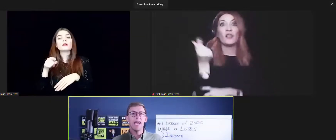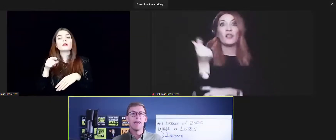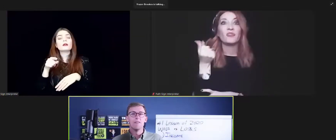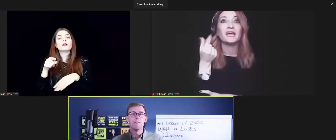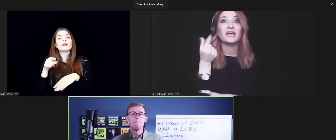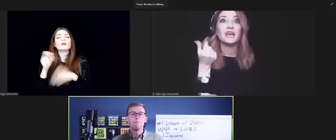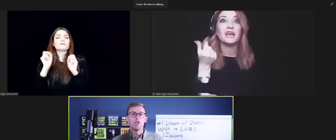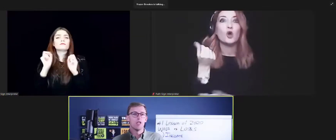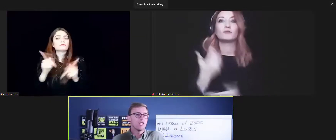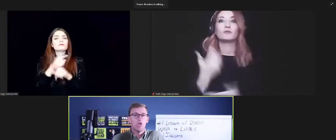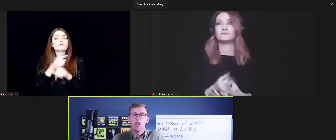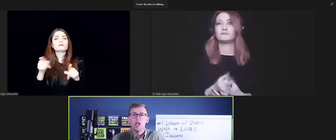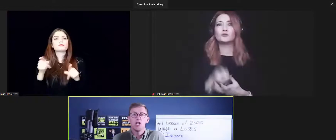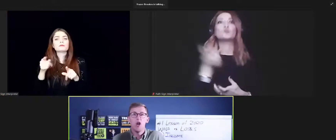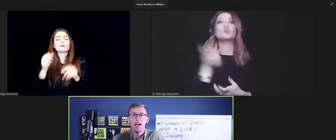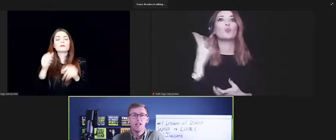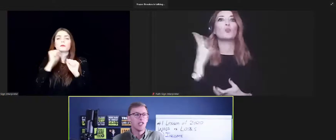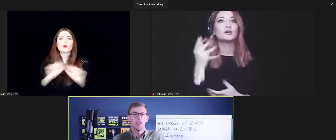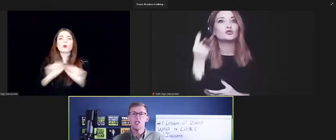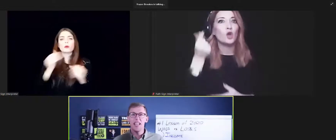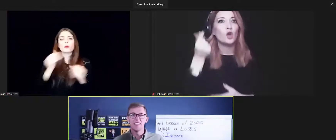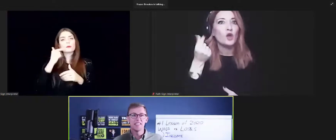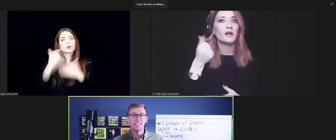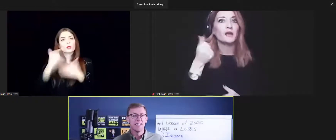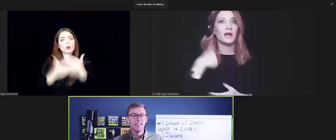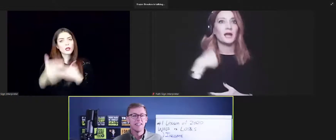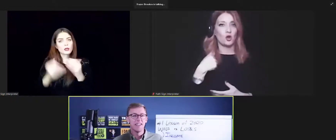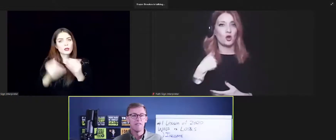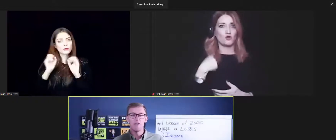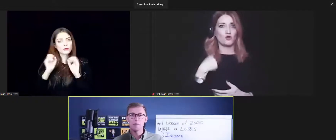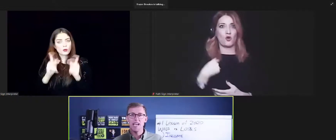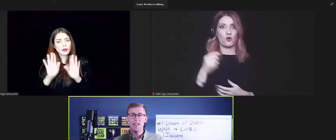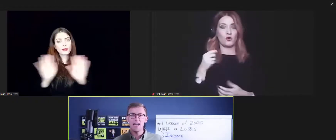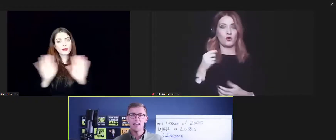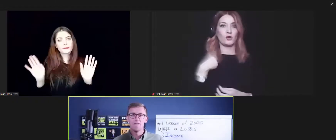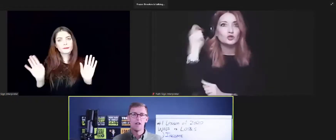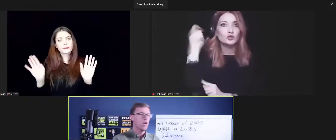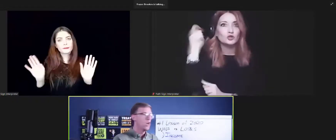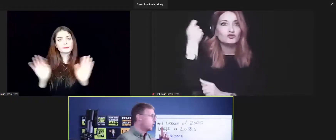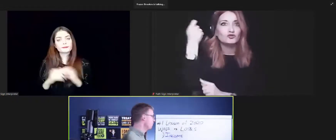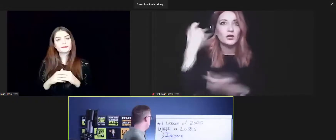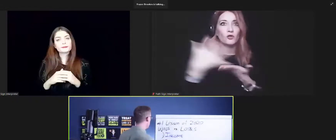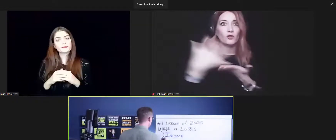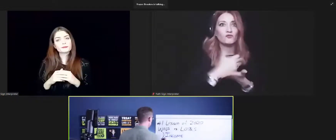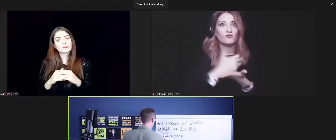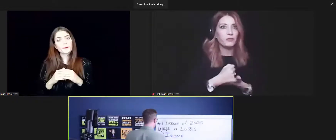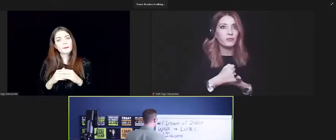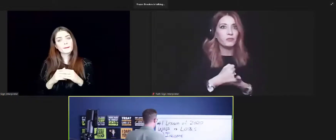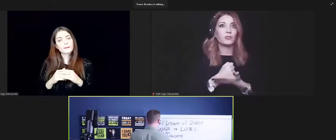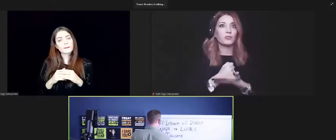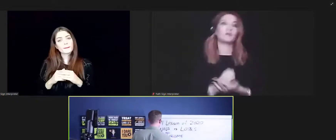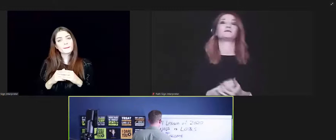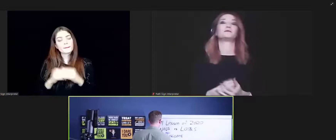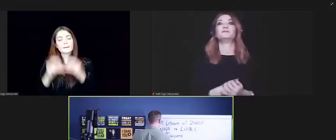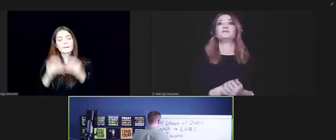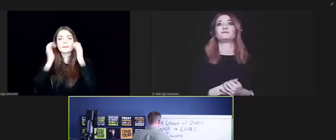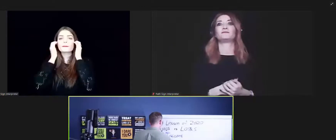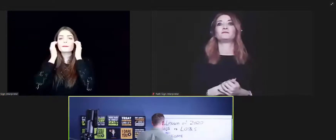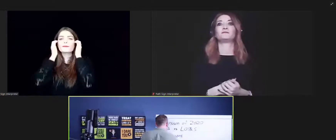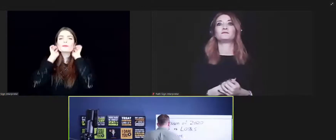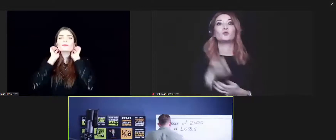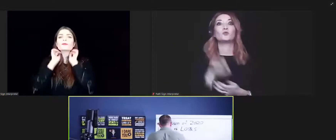in? To the dollar, to the cent, if you're able to get that data. Number 2.